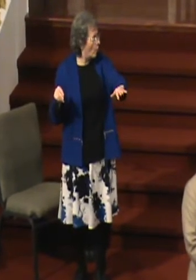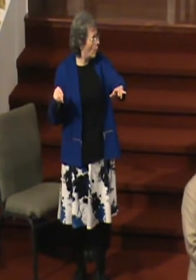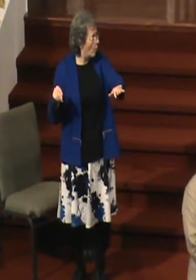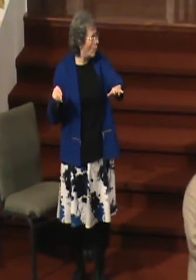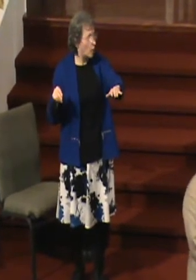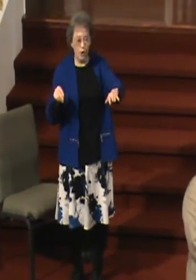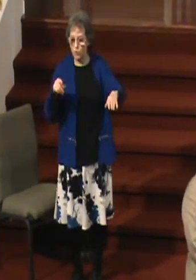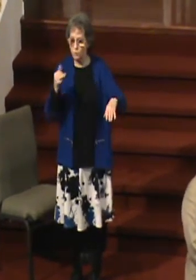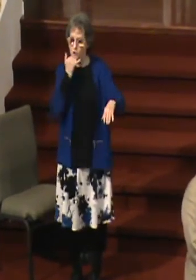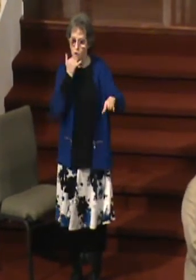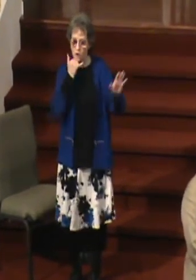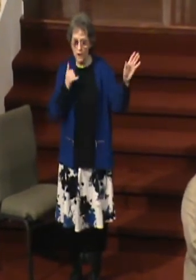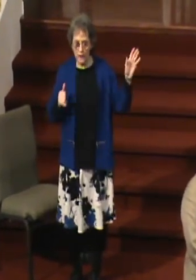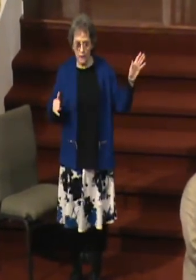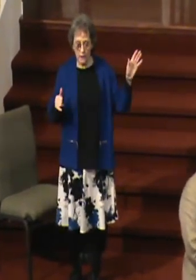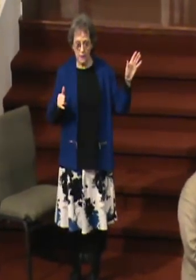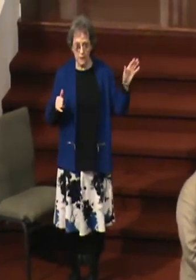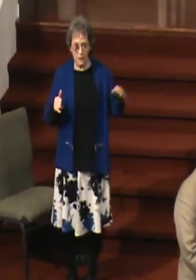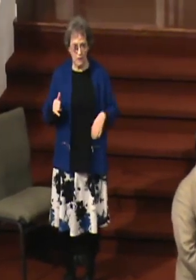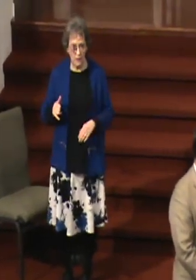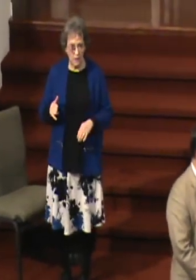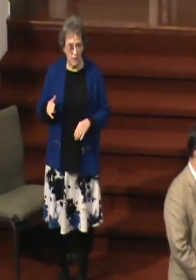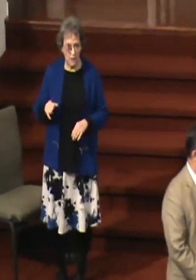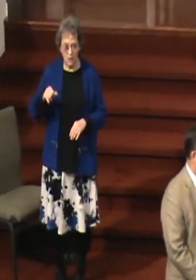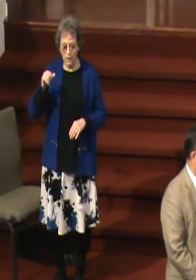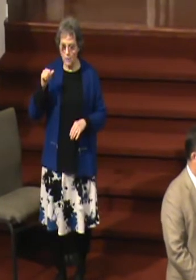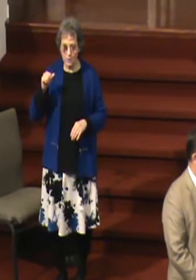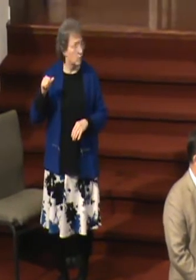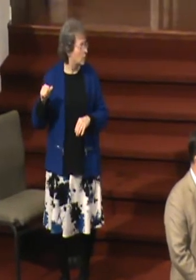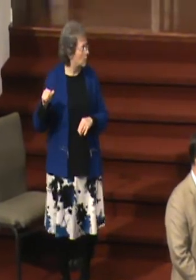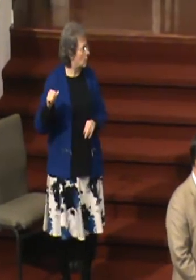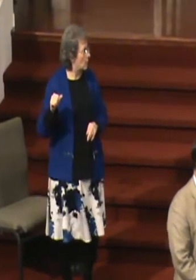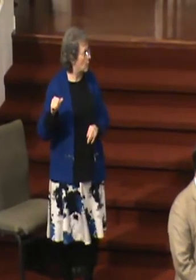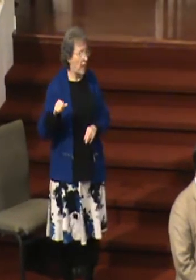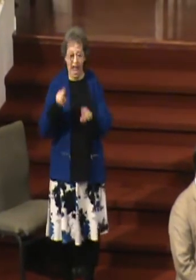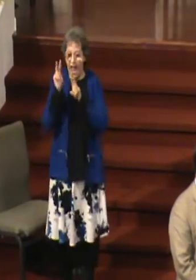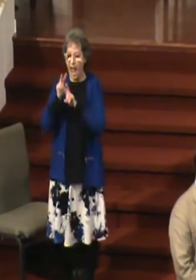Correction. It's going to be at the Deacon Son Funeral Home in Madison.